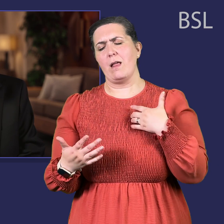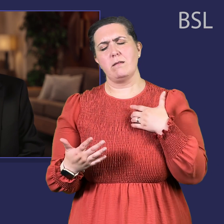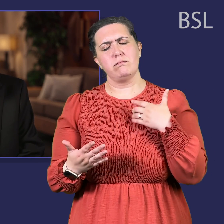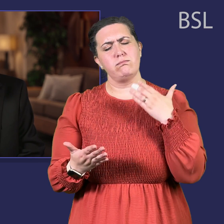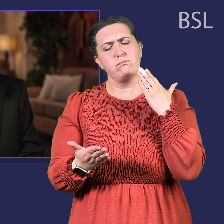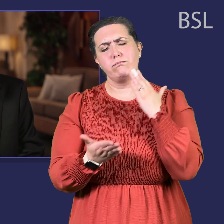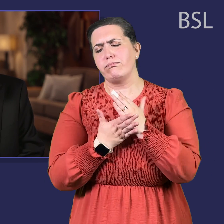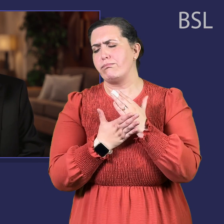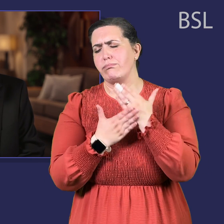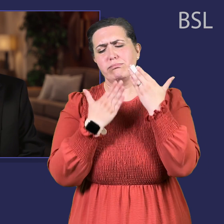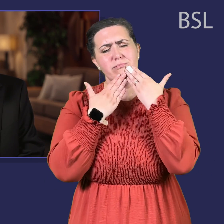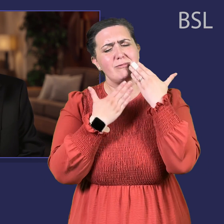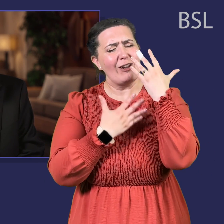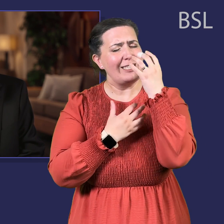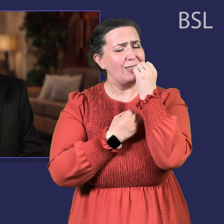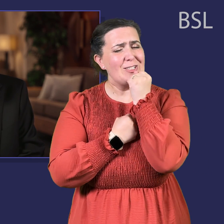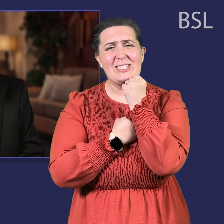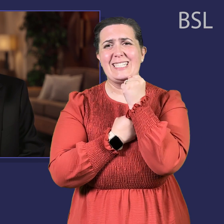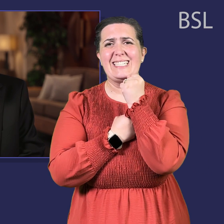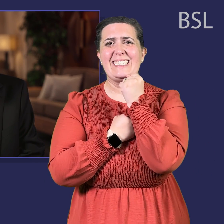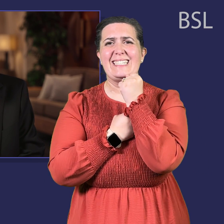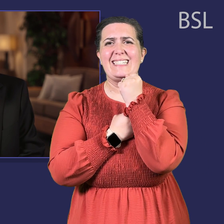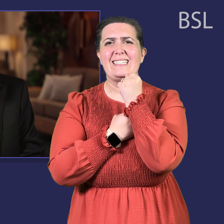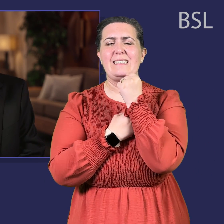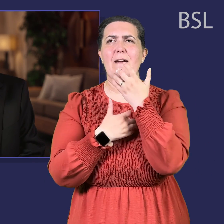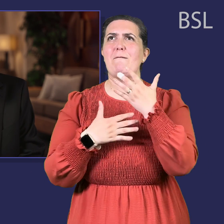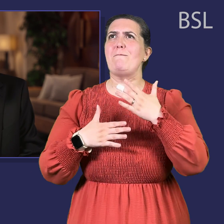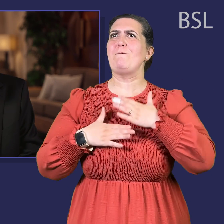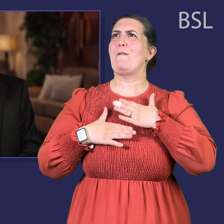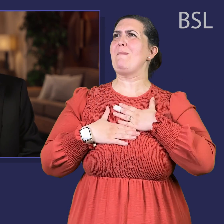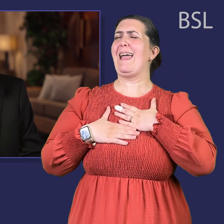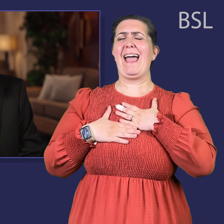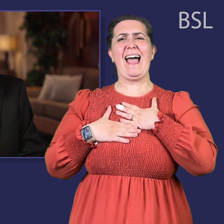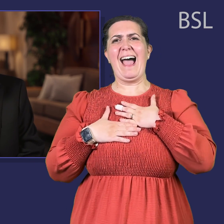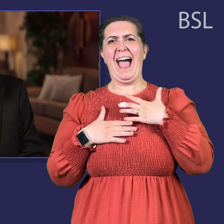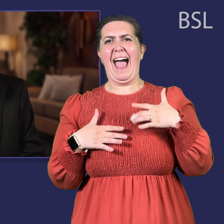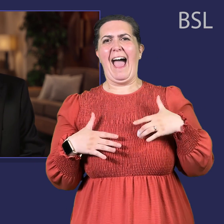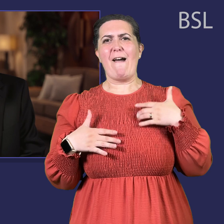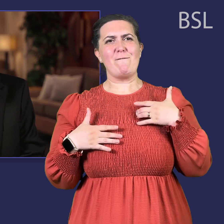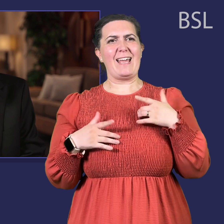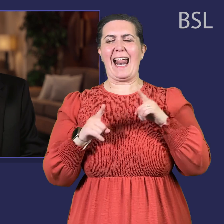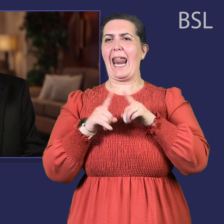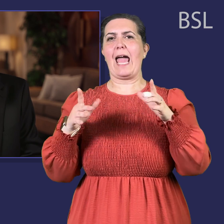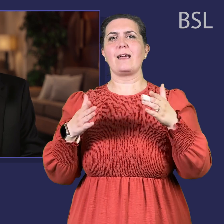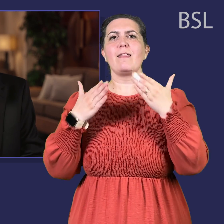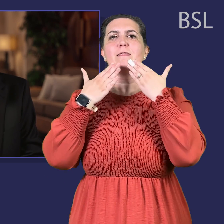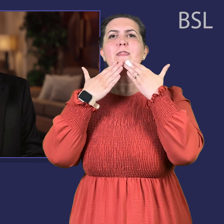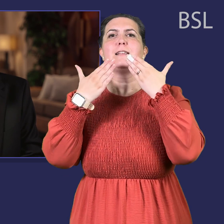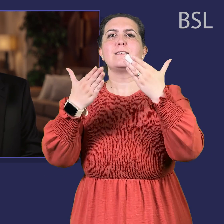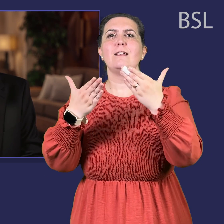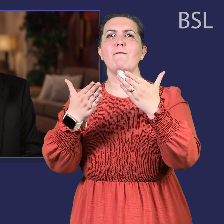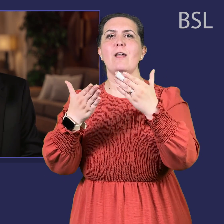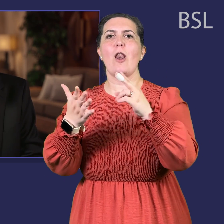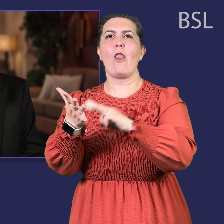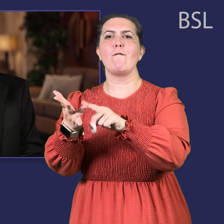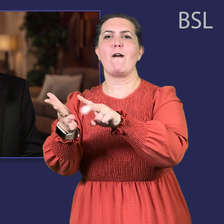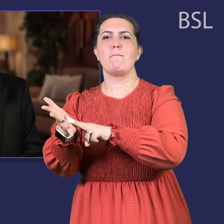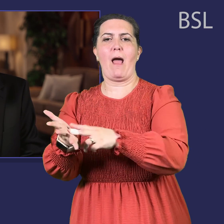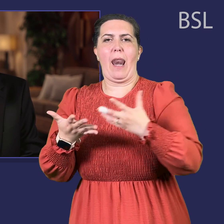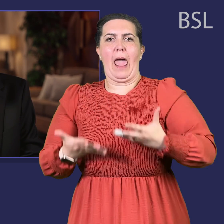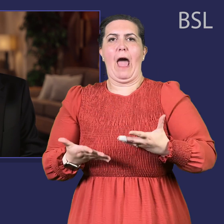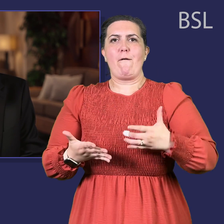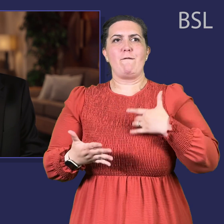feel deep gratitude. For me, I feel as though Thanksgiving has come